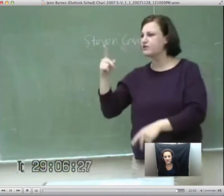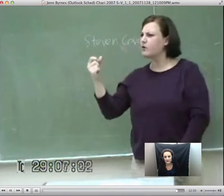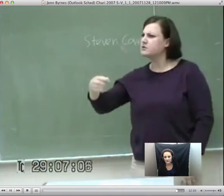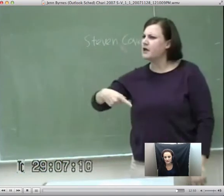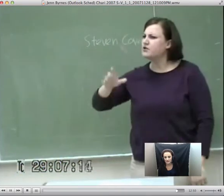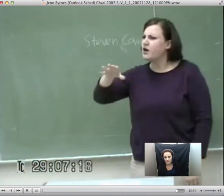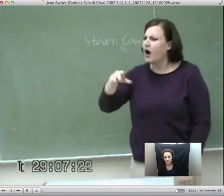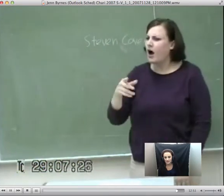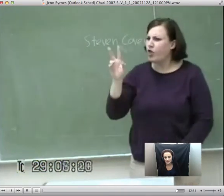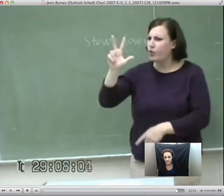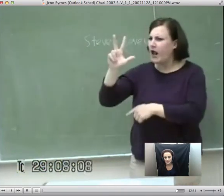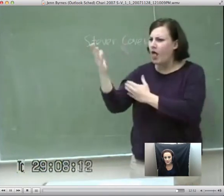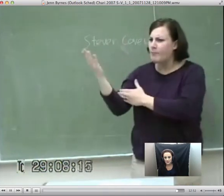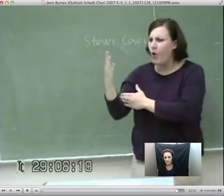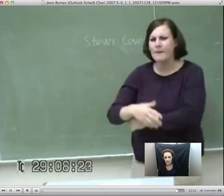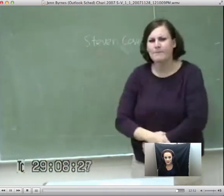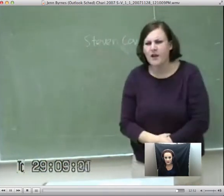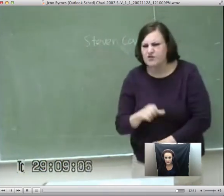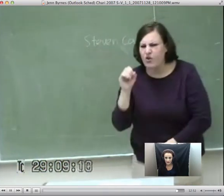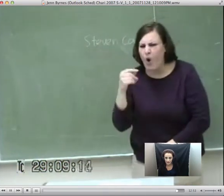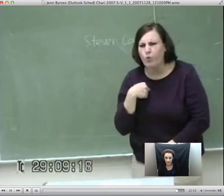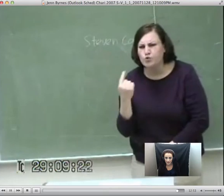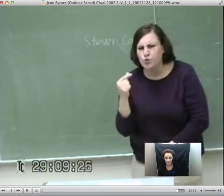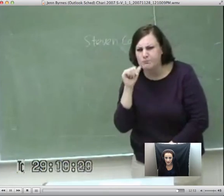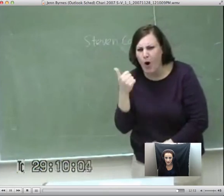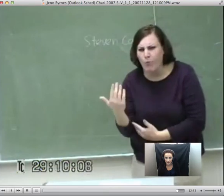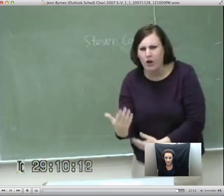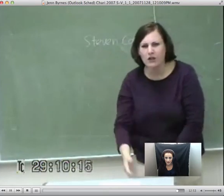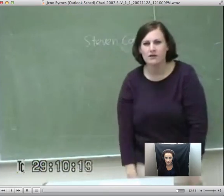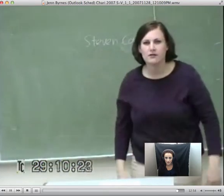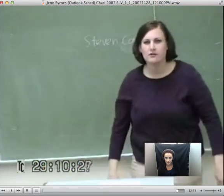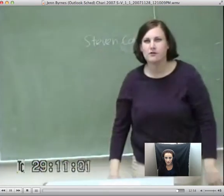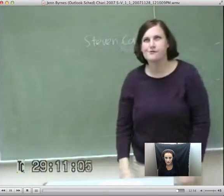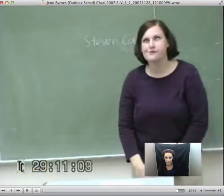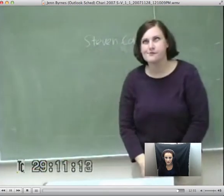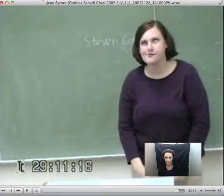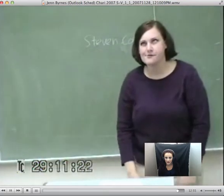it. So it would be 3 in the morning, and I'm like, "So what are you doing tomorrow morning?"